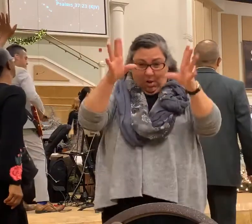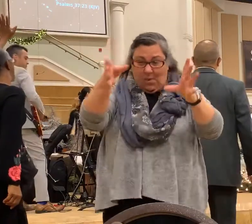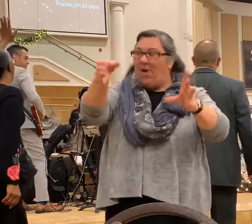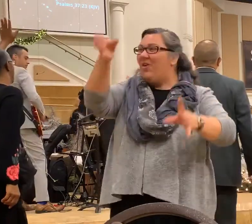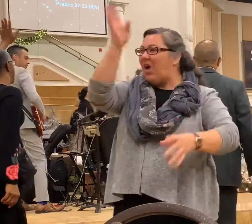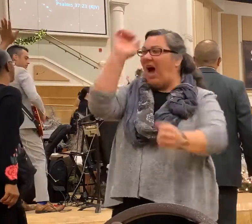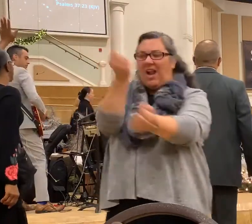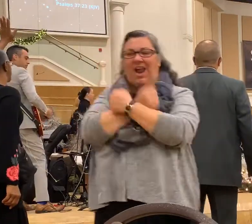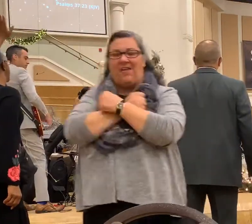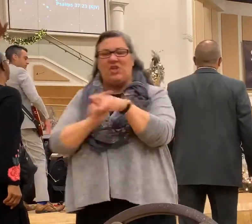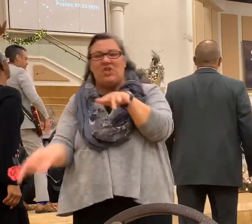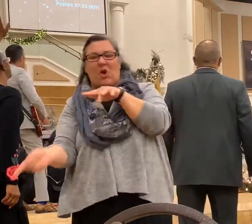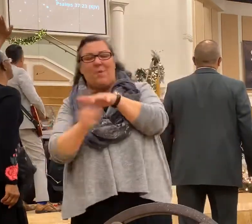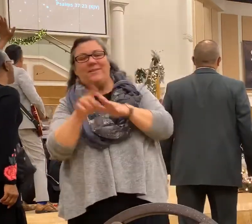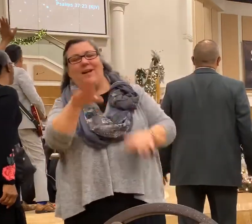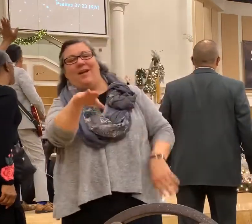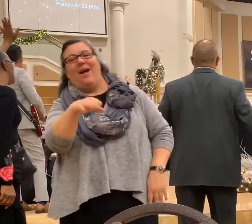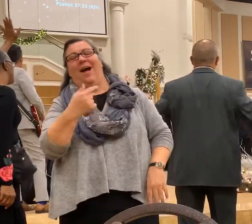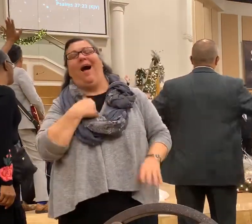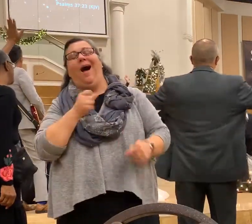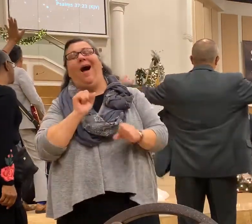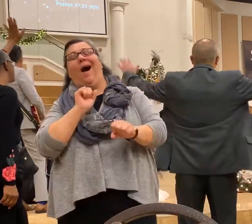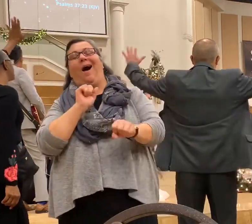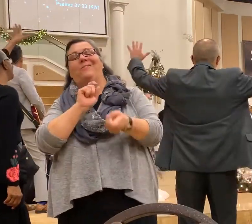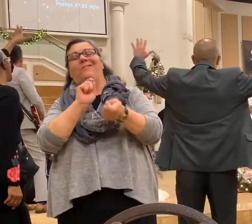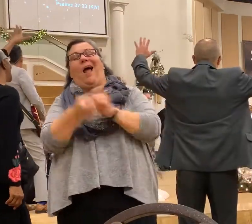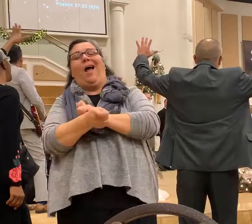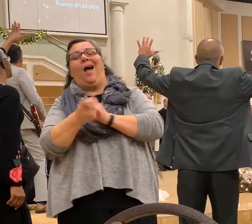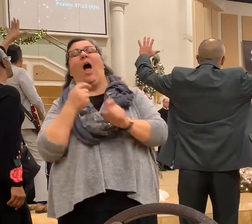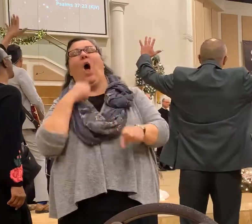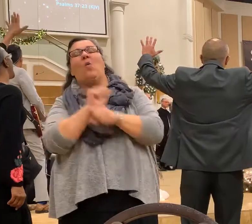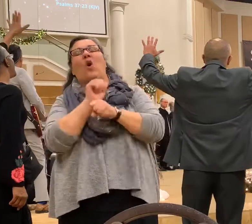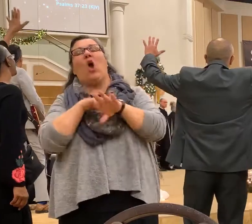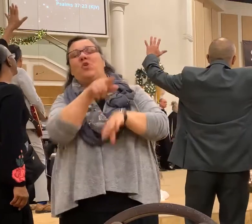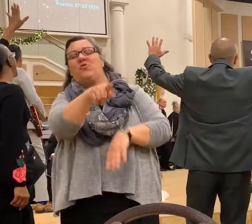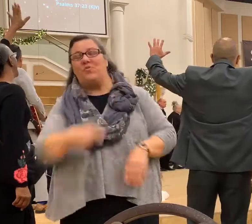in your life and say, watch out, I'll work on that.